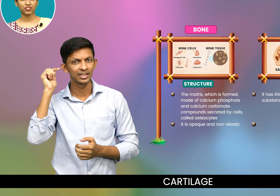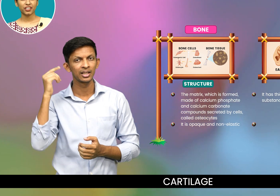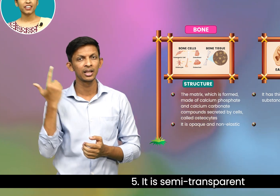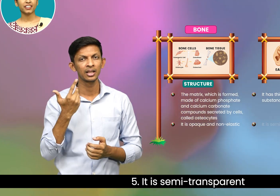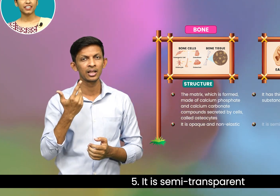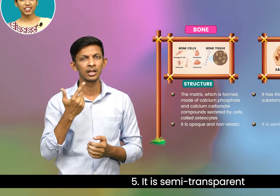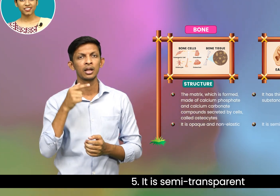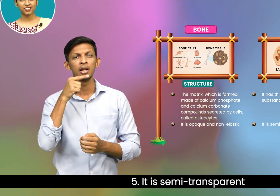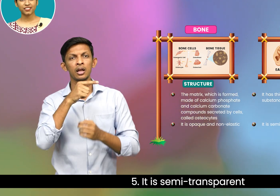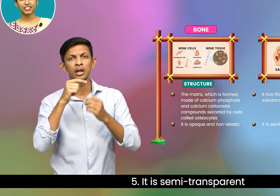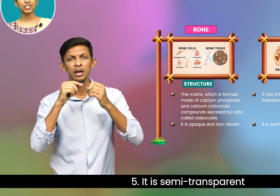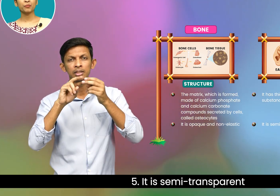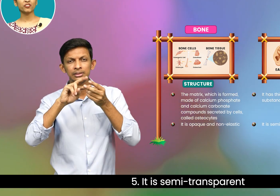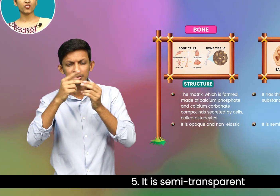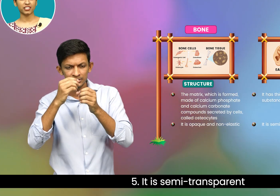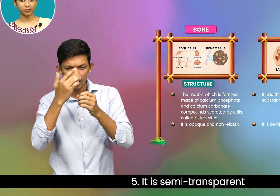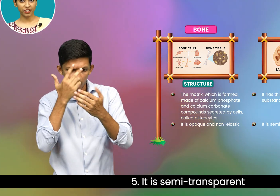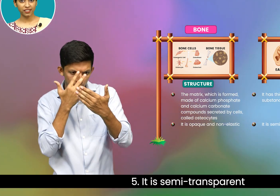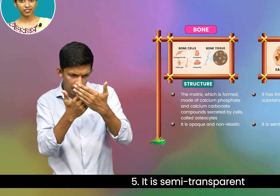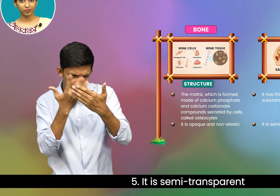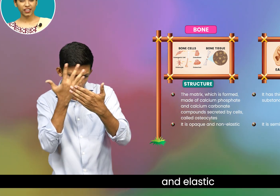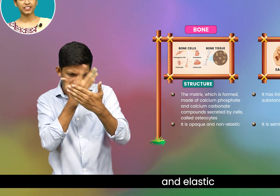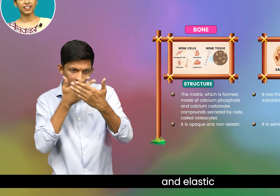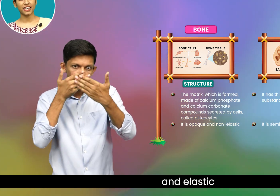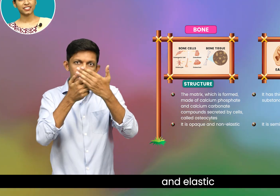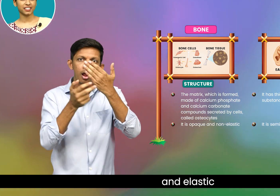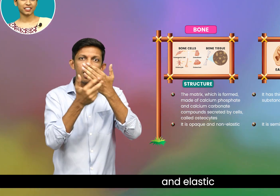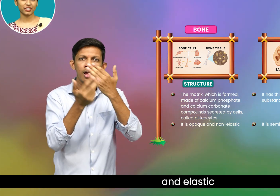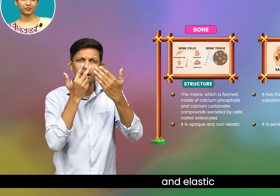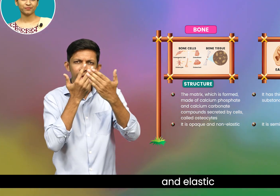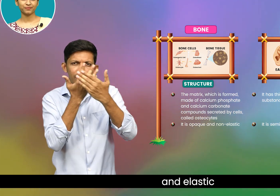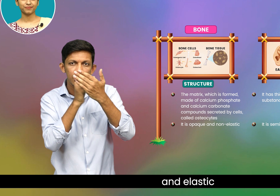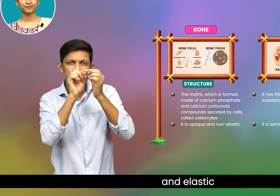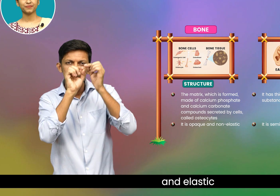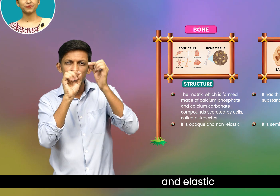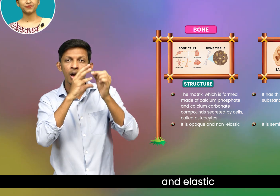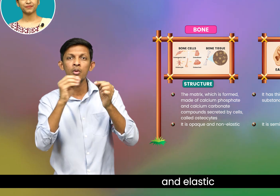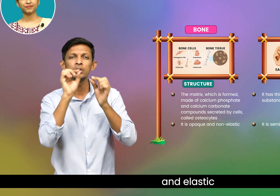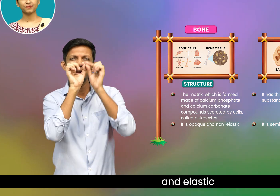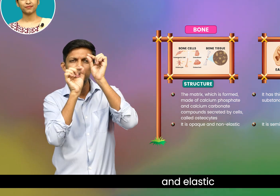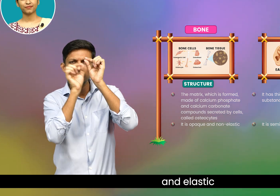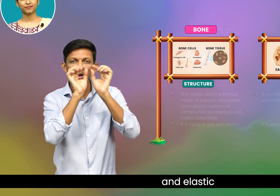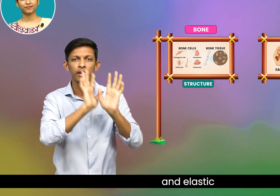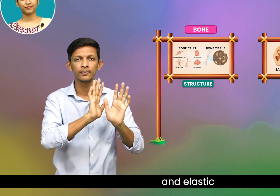Cartilage. It is semi-transparent and elastic.